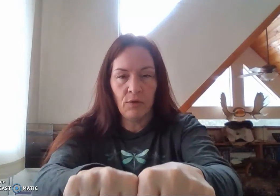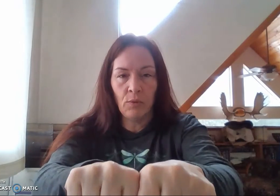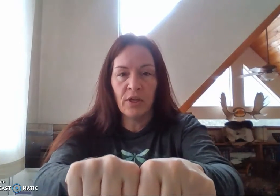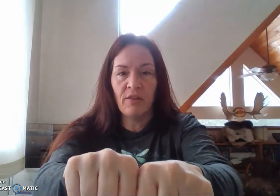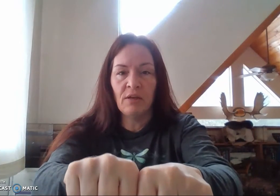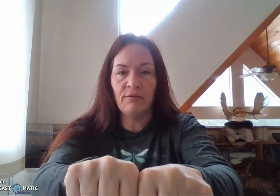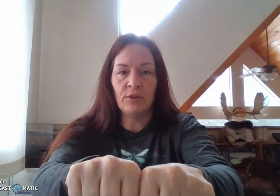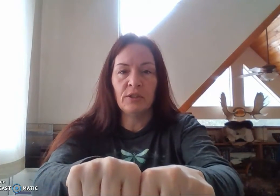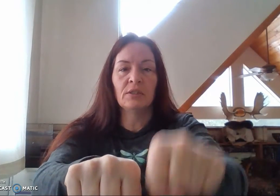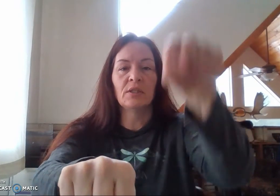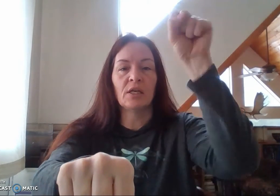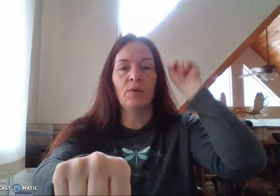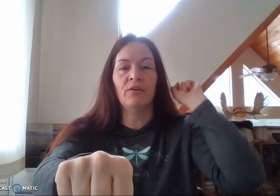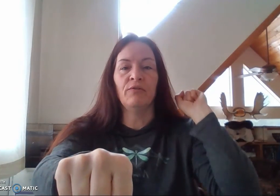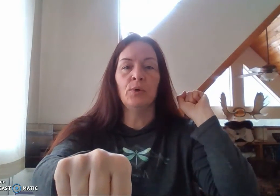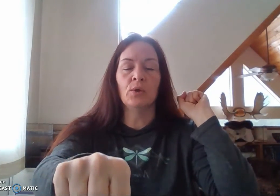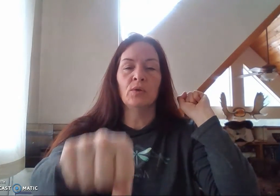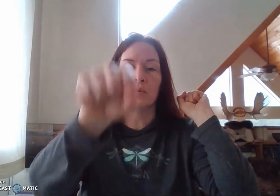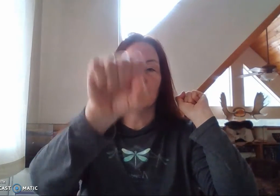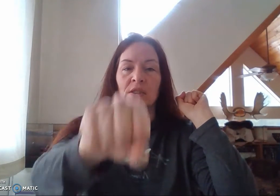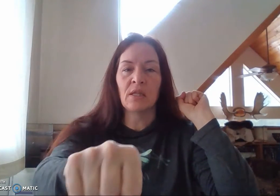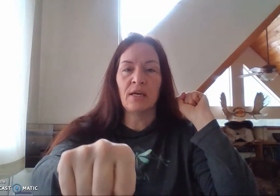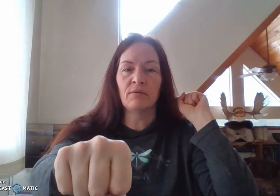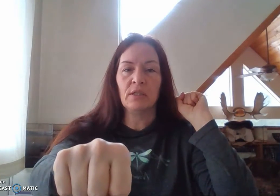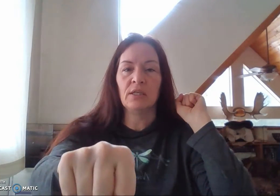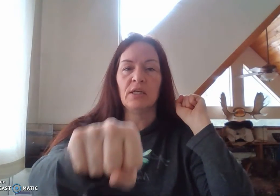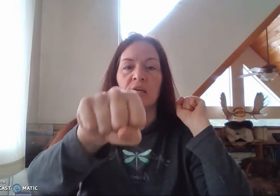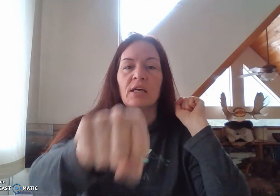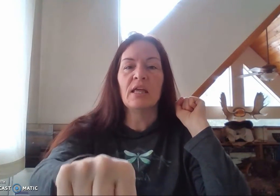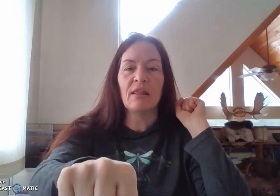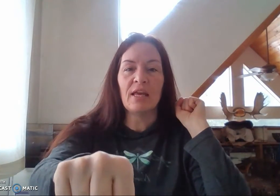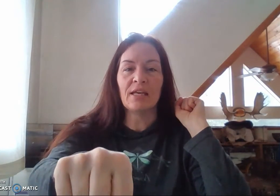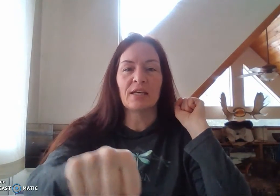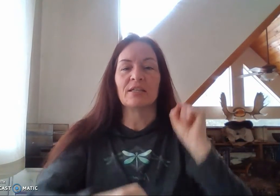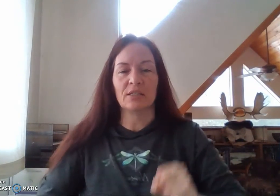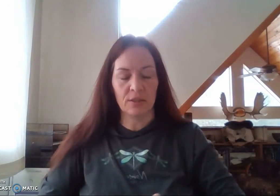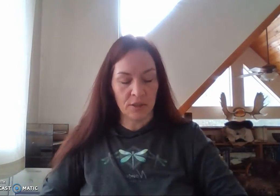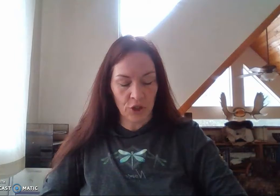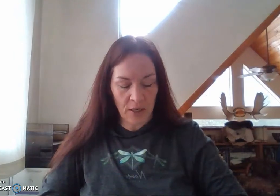have the word thankful, take away full, what's left? Thank.